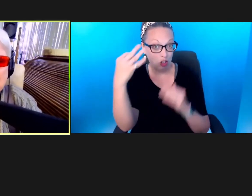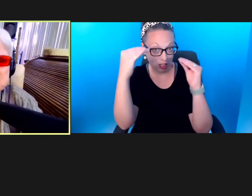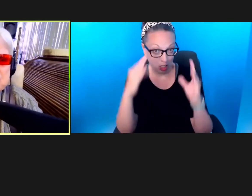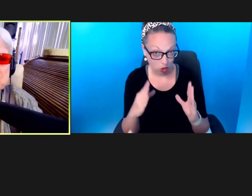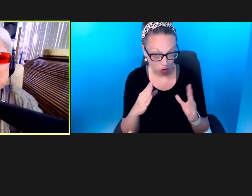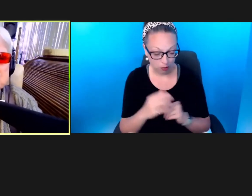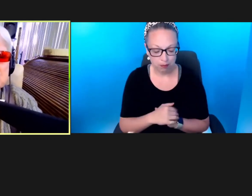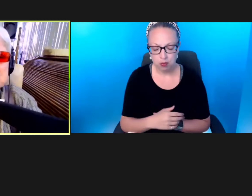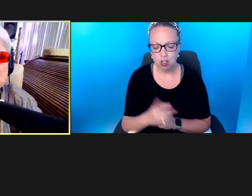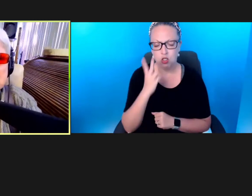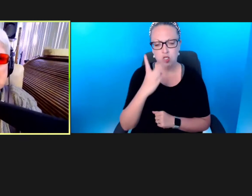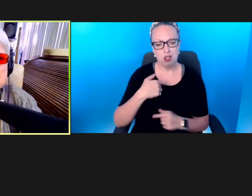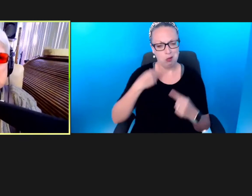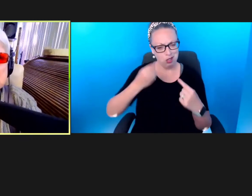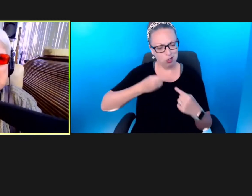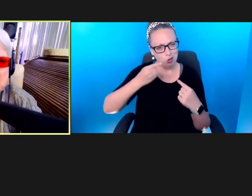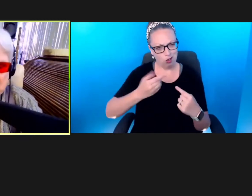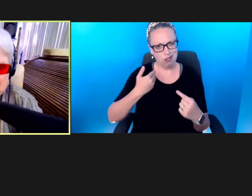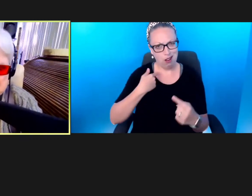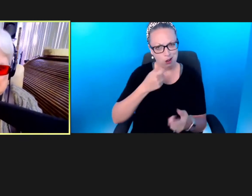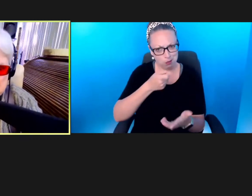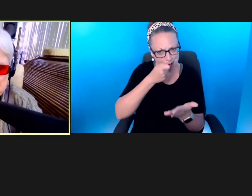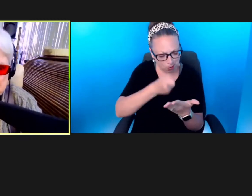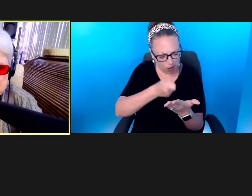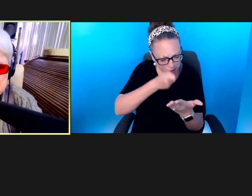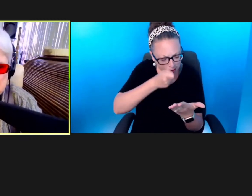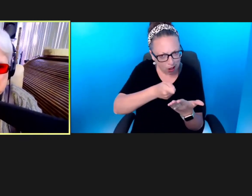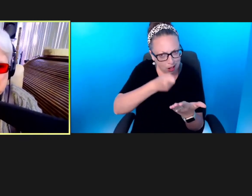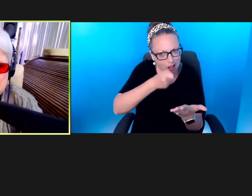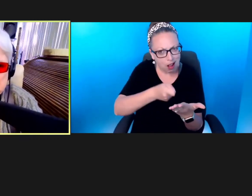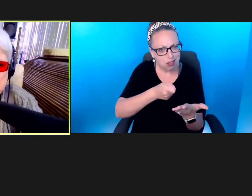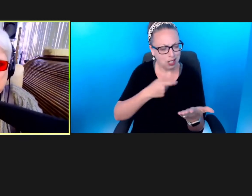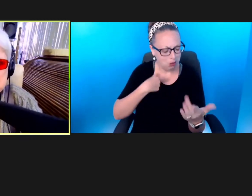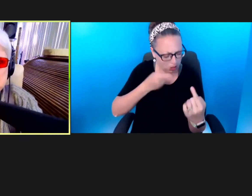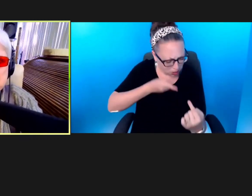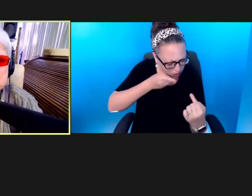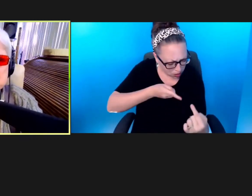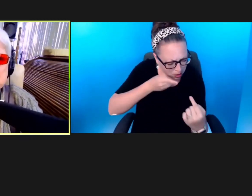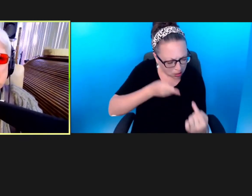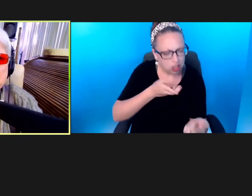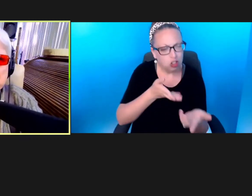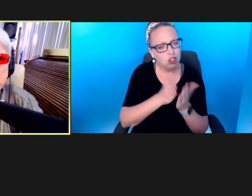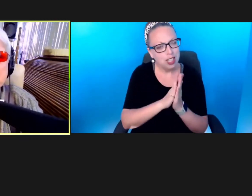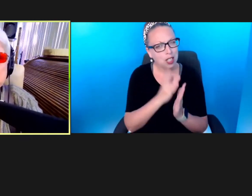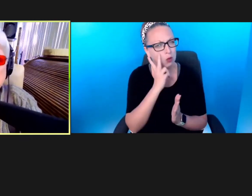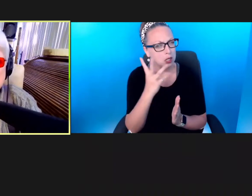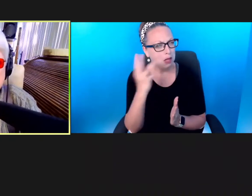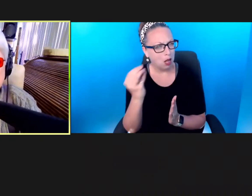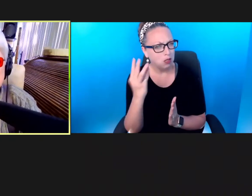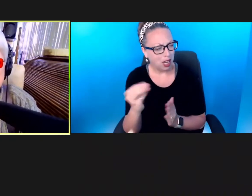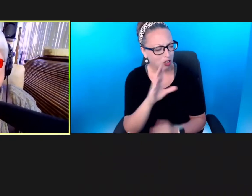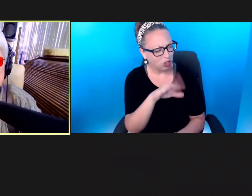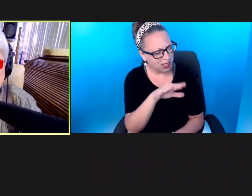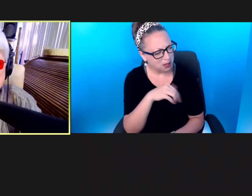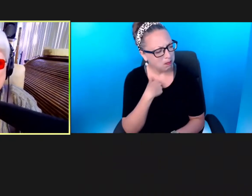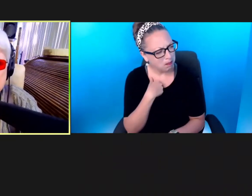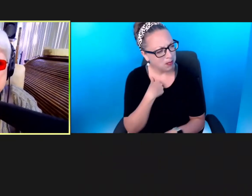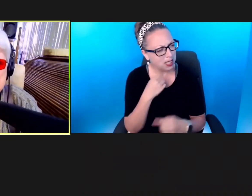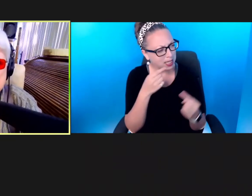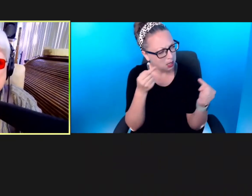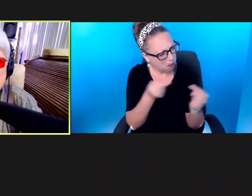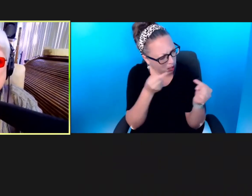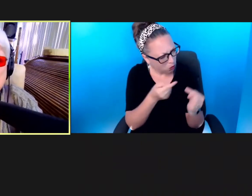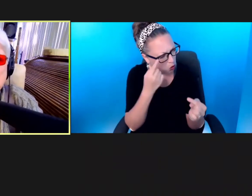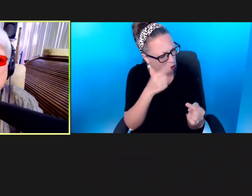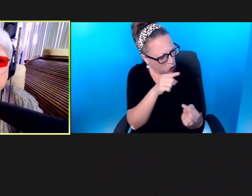magnifying glass one of the first days in class. She asked to see me outside. She asked if it was painful for me to read, which it